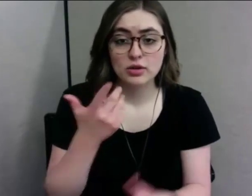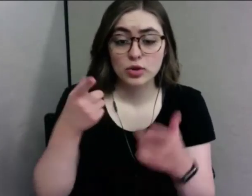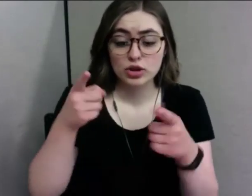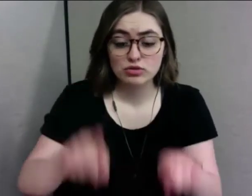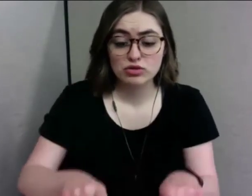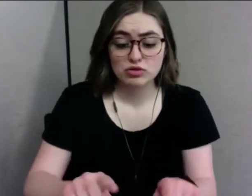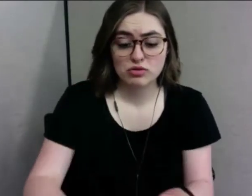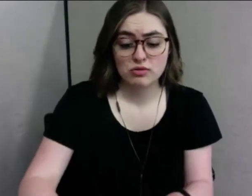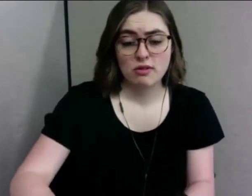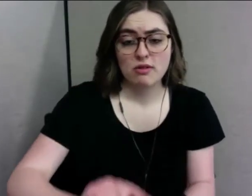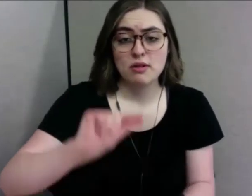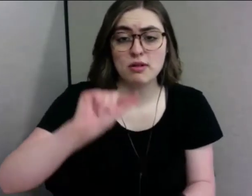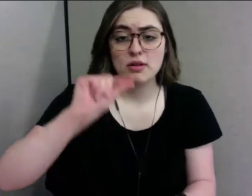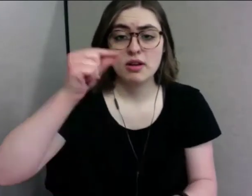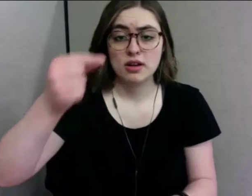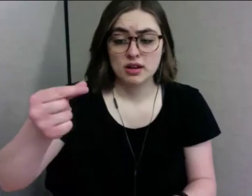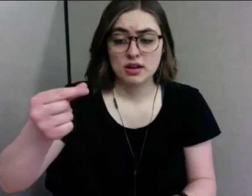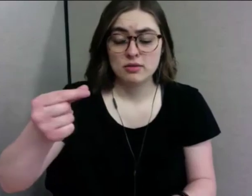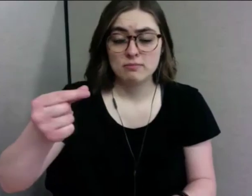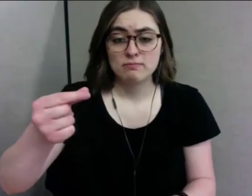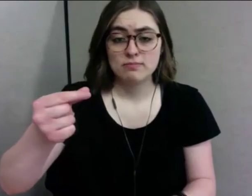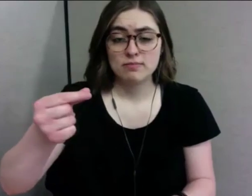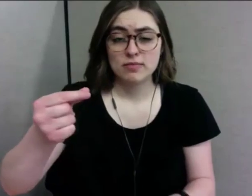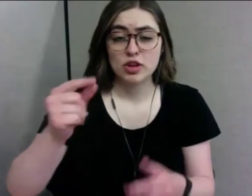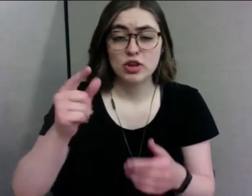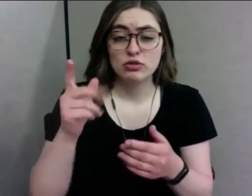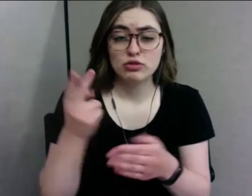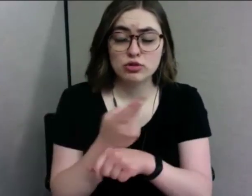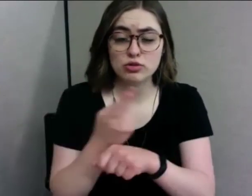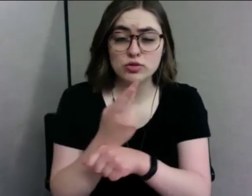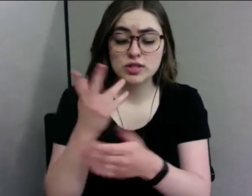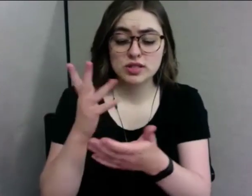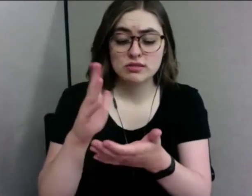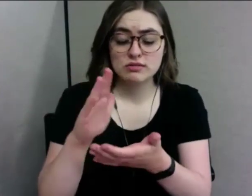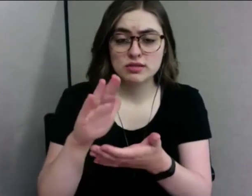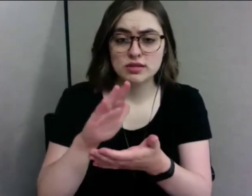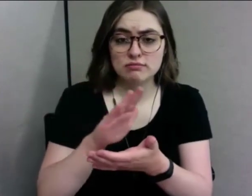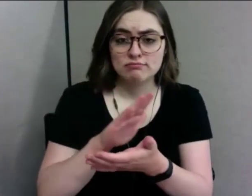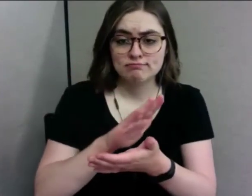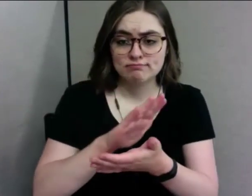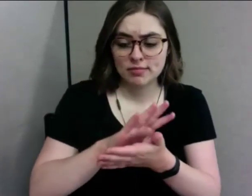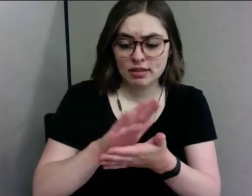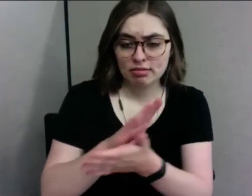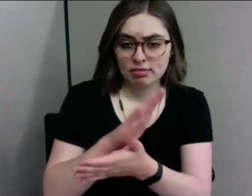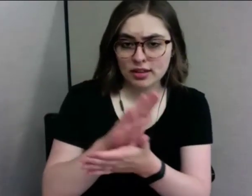avoid touching the sensitive corners. I hold them by the face and back.